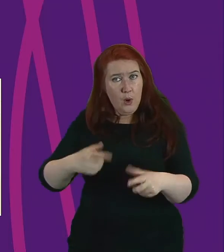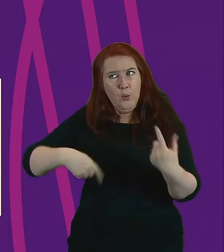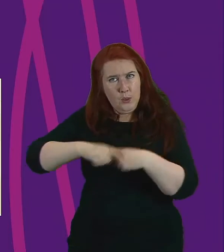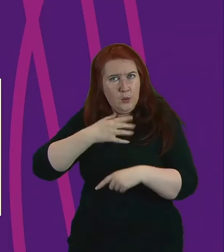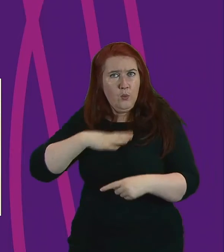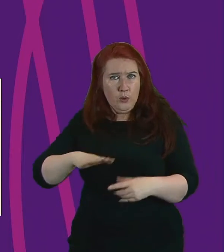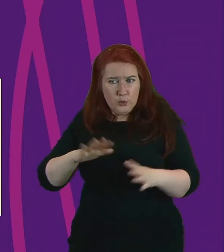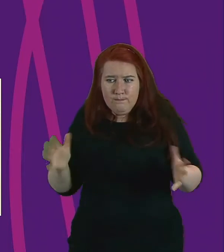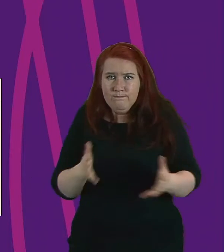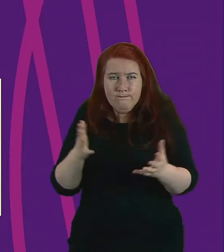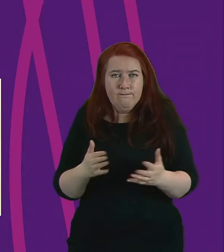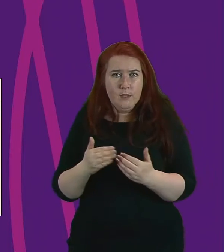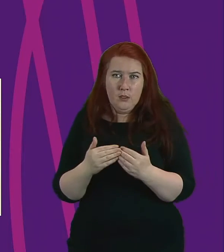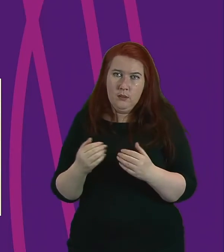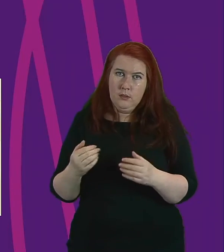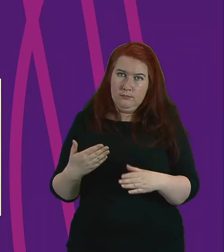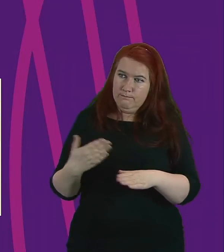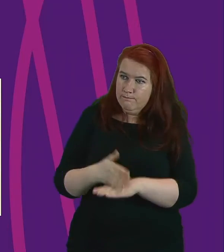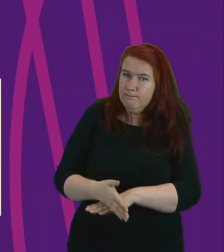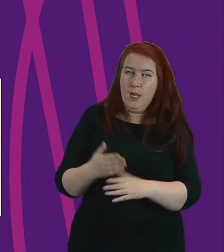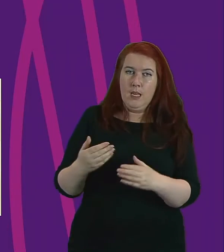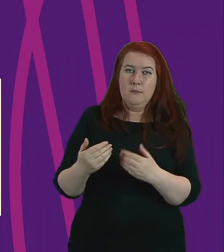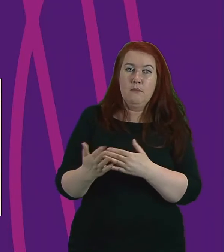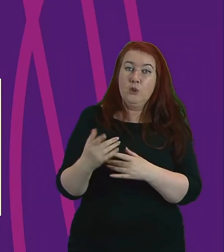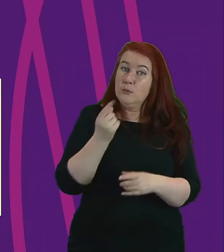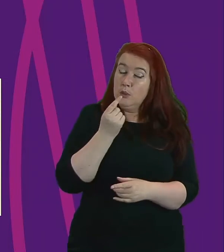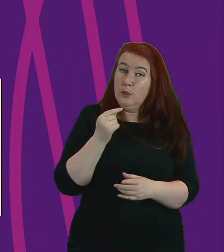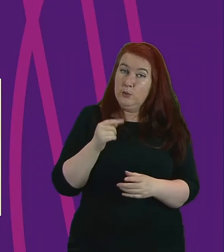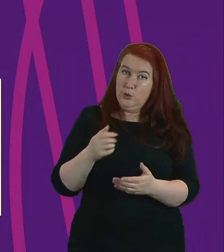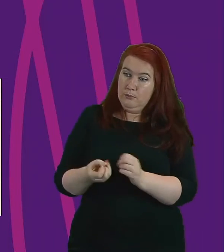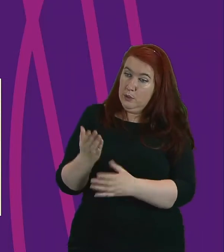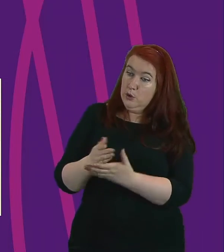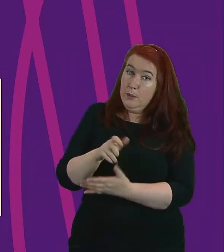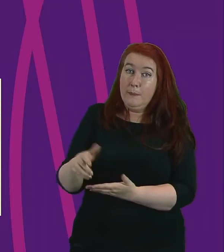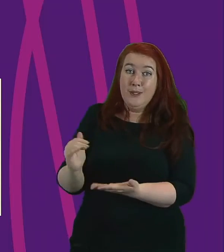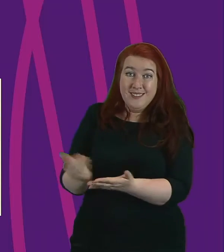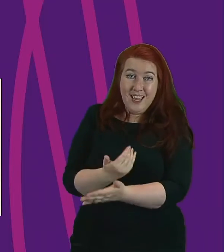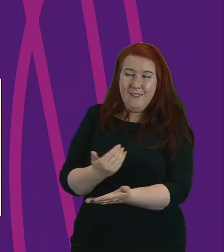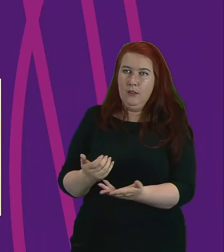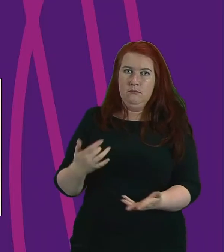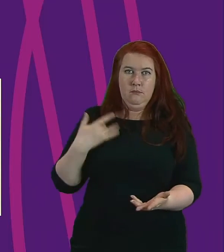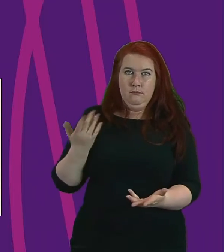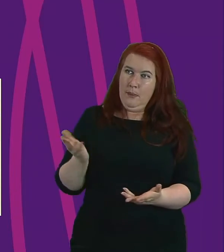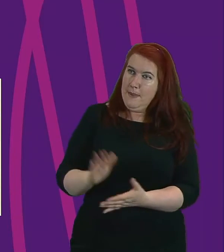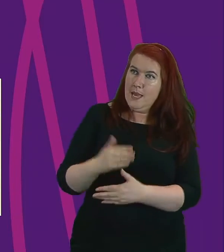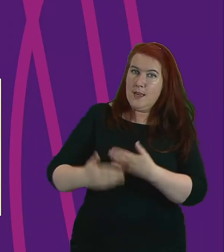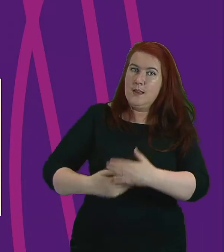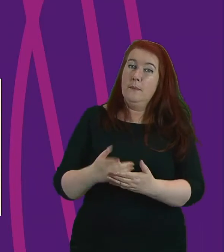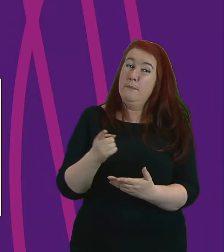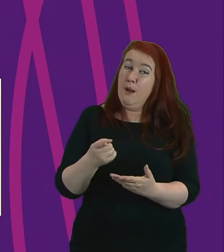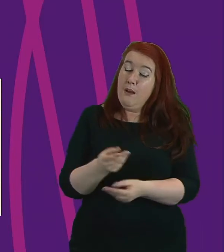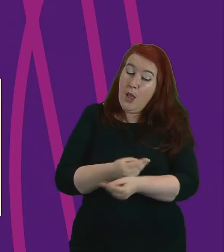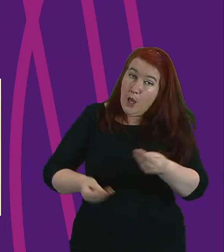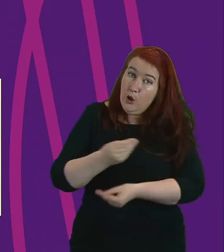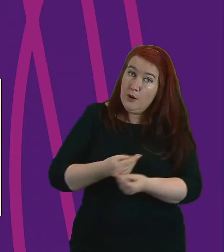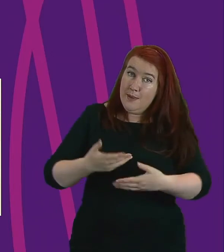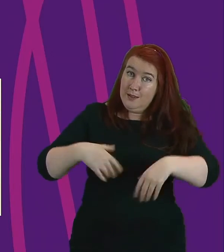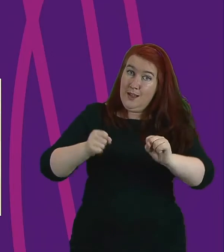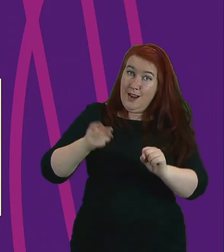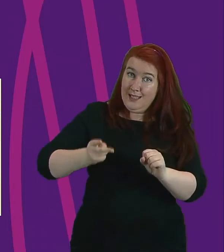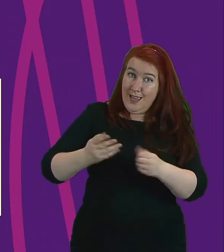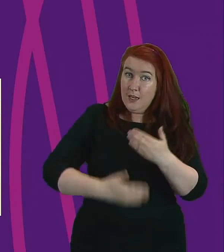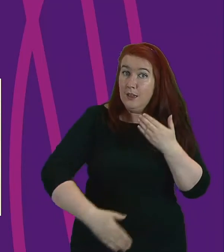to keep people safe and to protect livelihoods. But the next stage of restarting the economy will require us to take